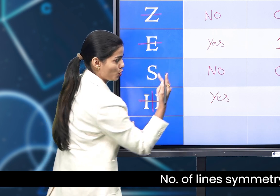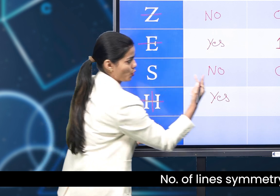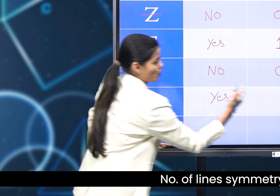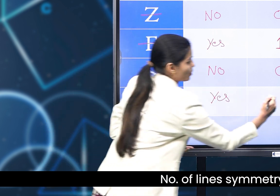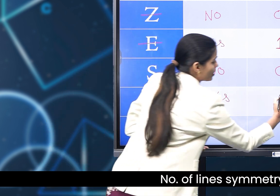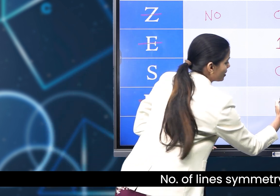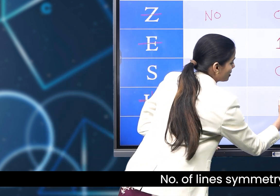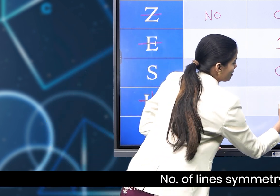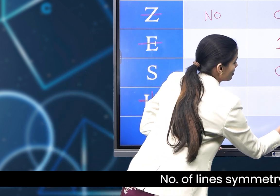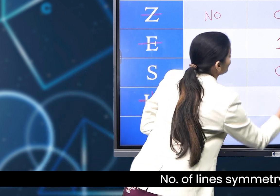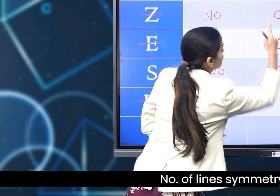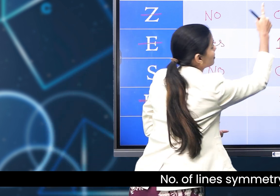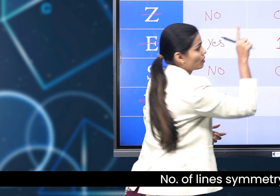number of line symmetry is 2,